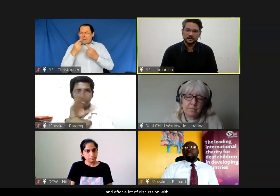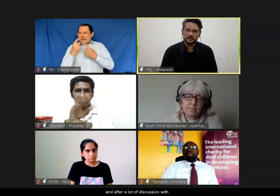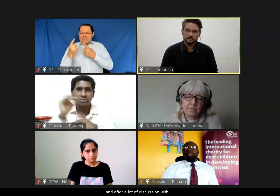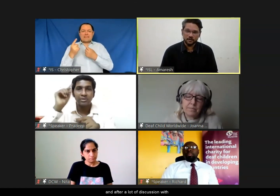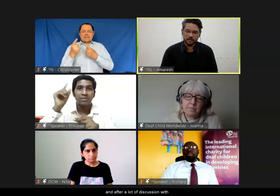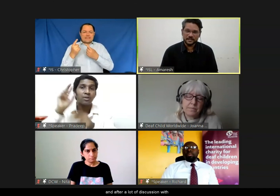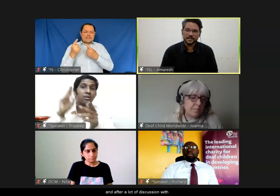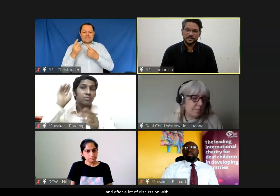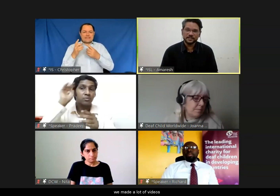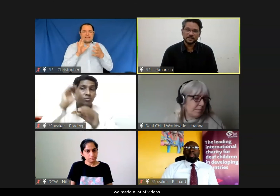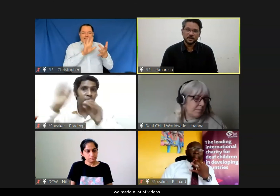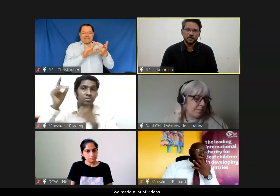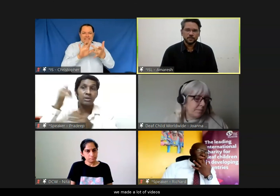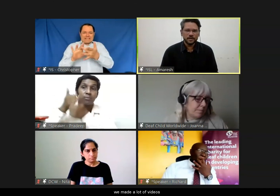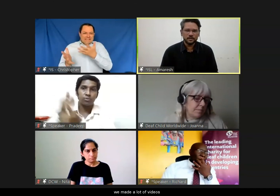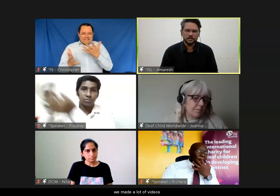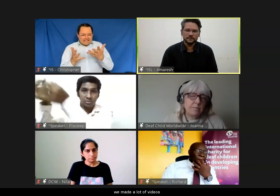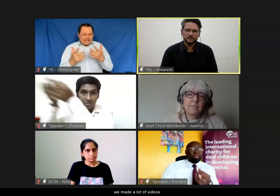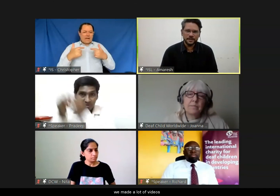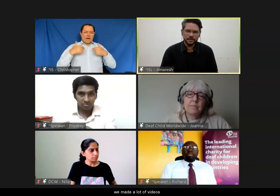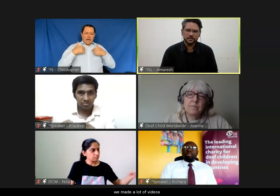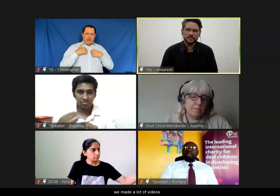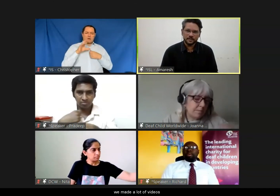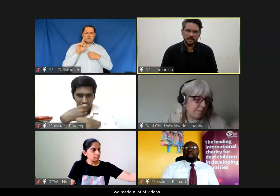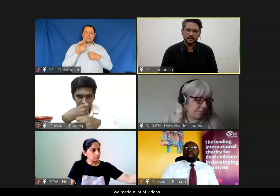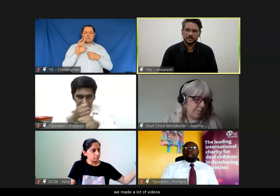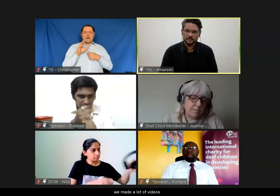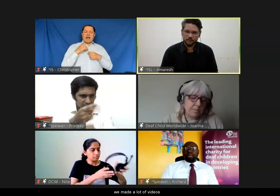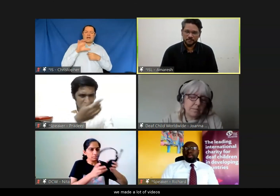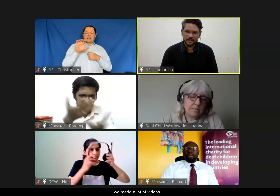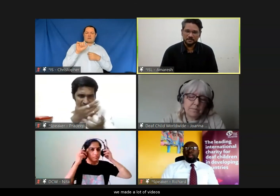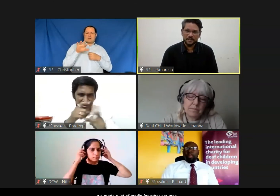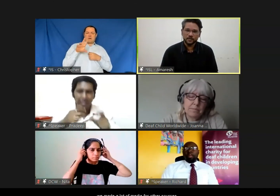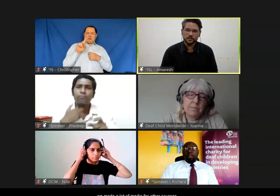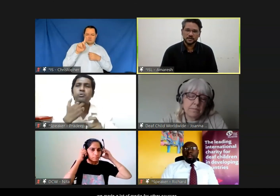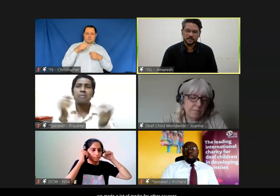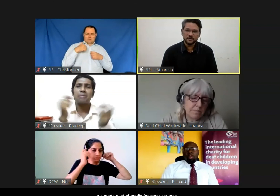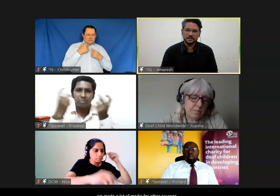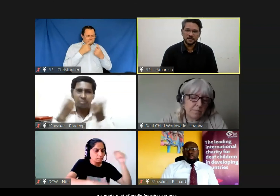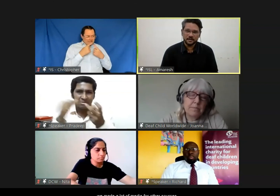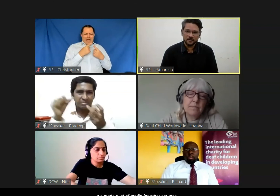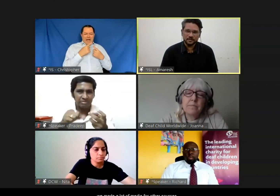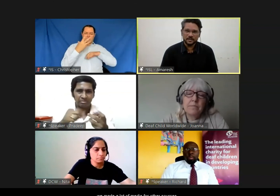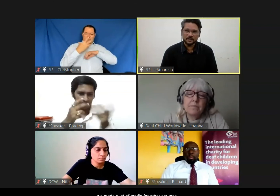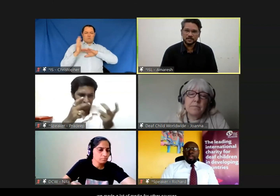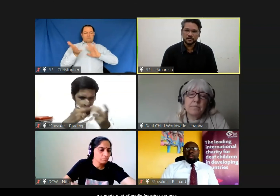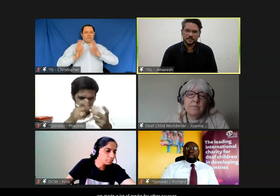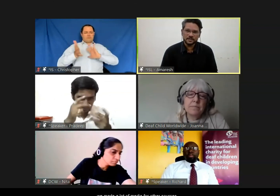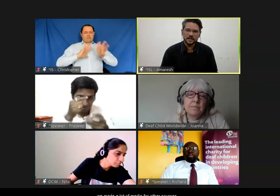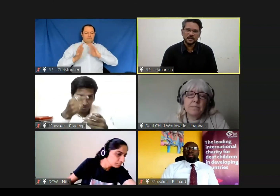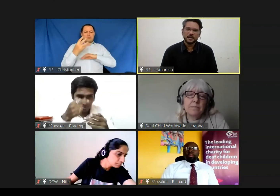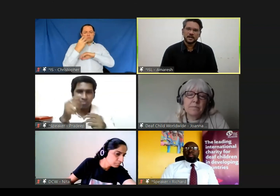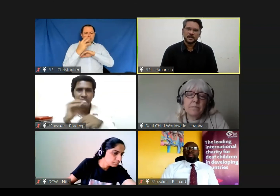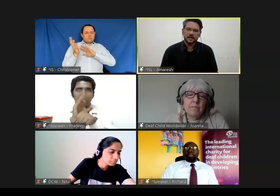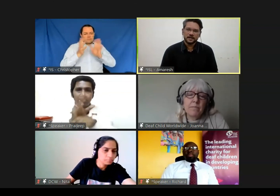my organization, we made a lot of videos regarding the COVID pandemic, which was disseminated by the government and other